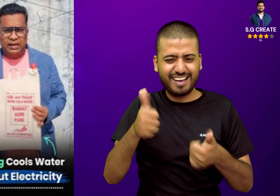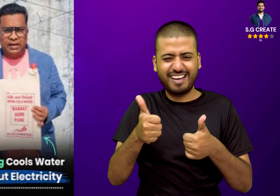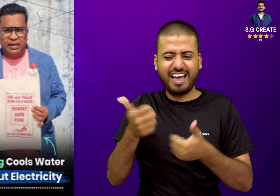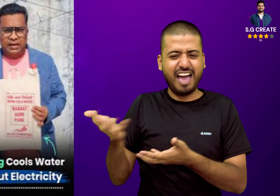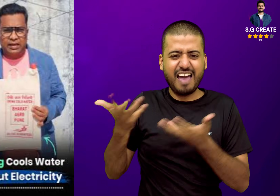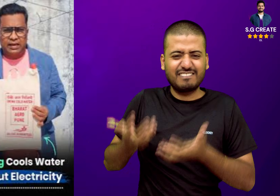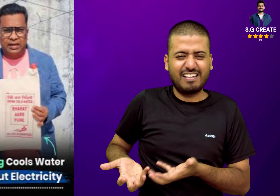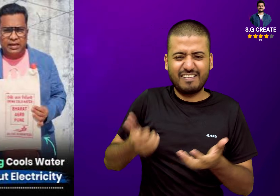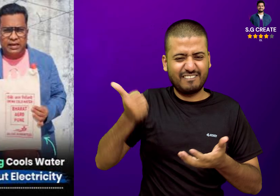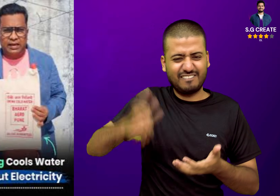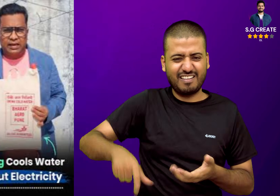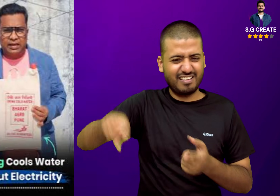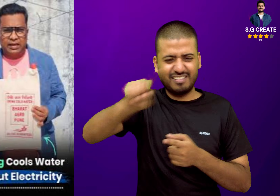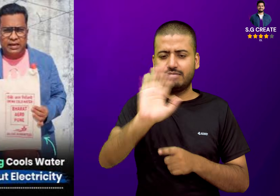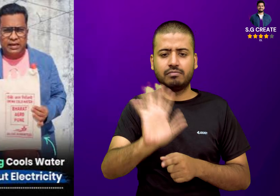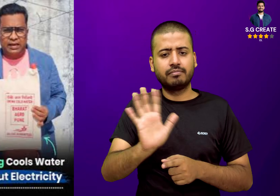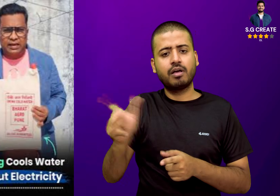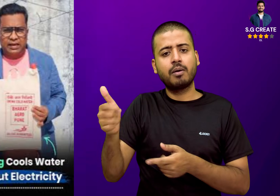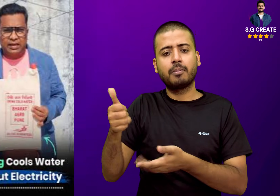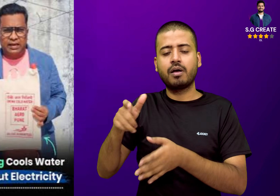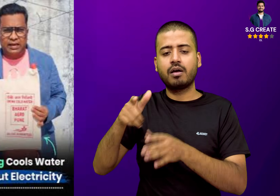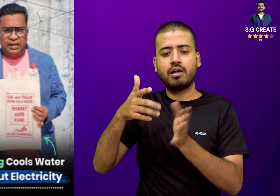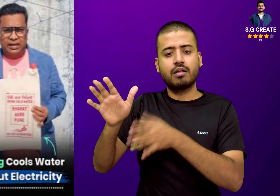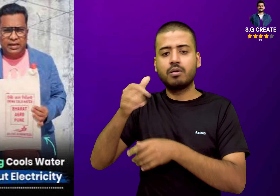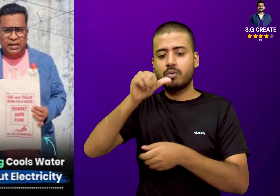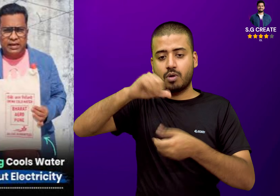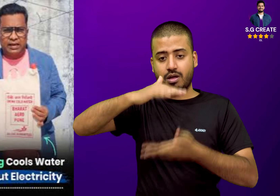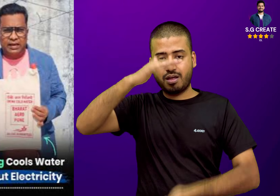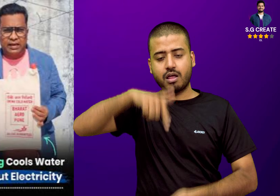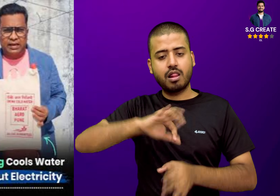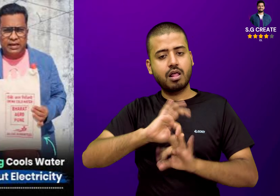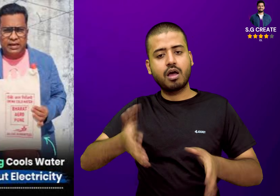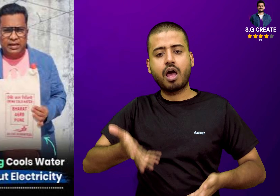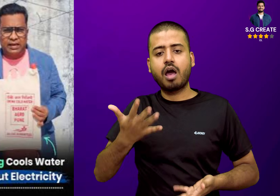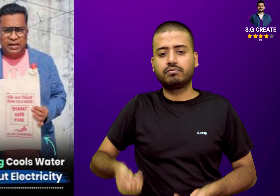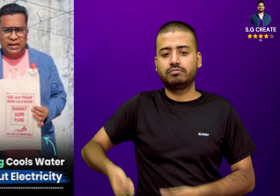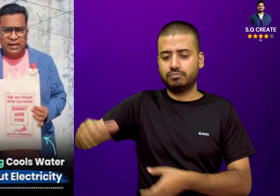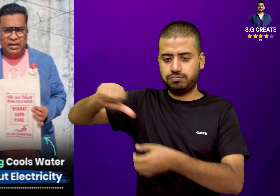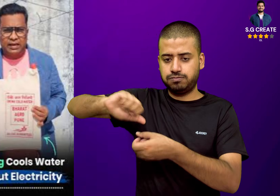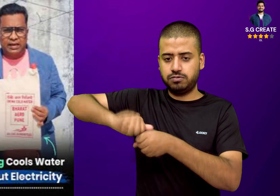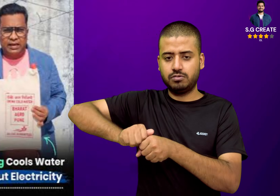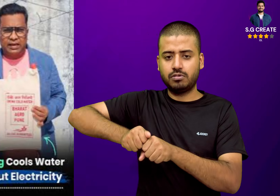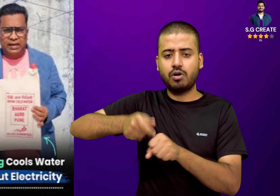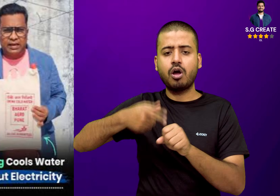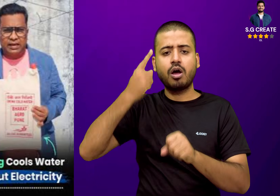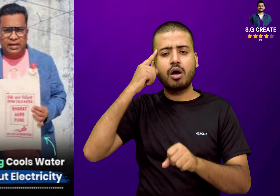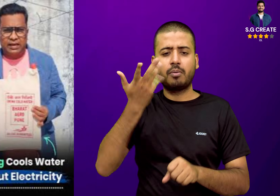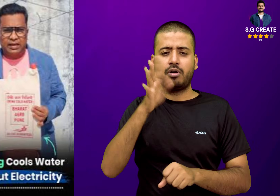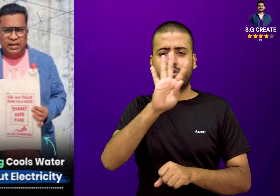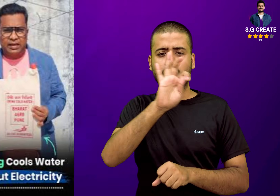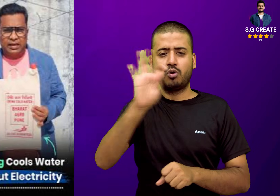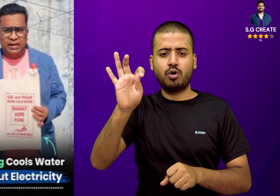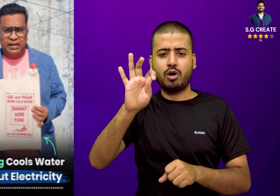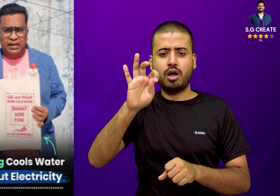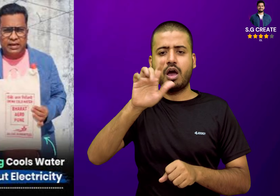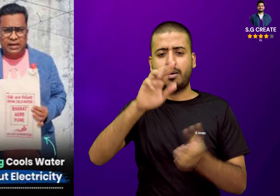than comfort, a simple cloth bag is quietly drawing attention online for doing what most people now rely on refrigerators